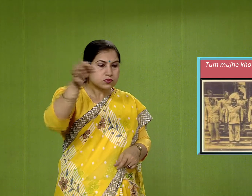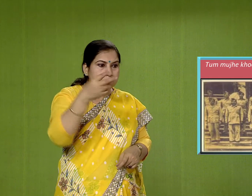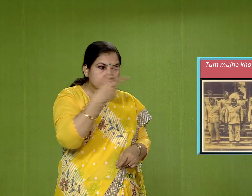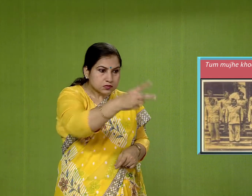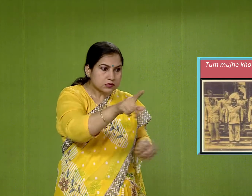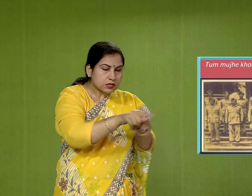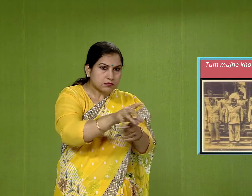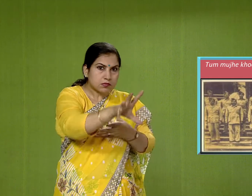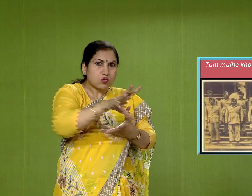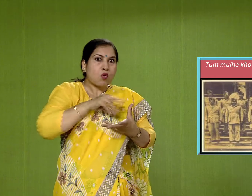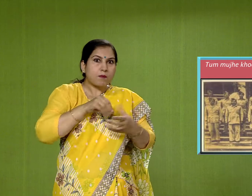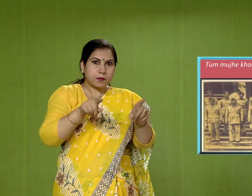generations.